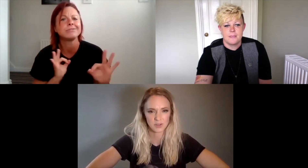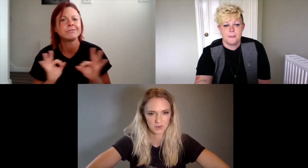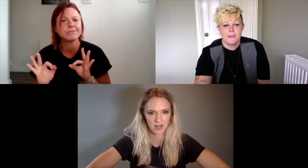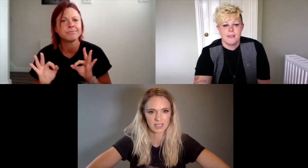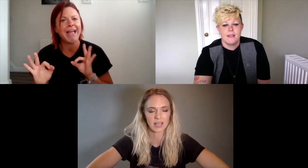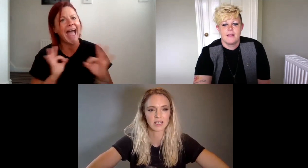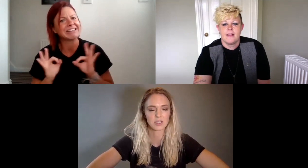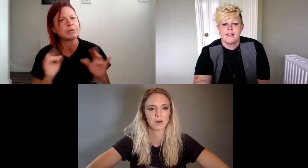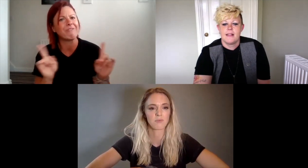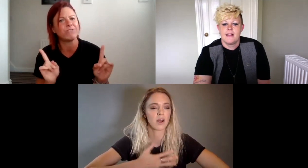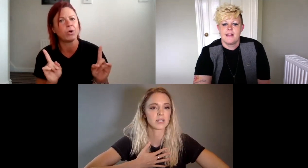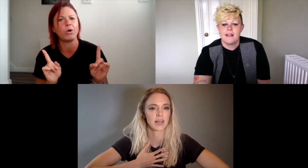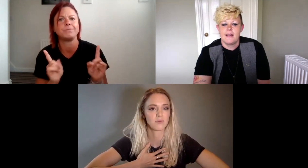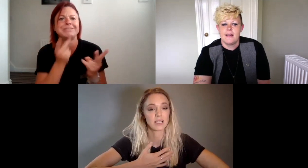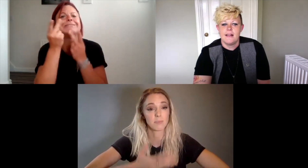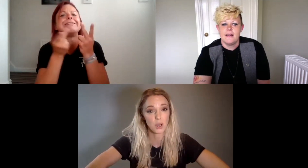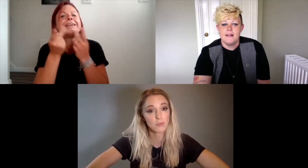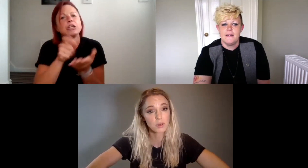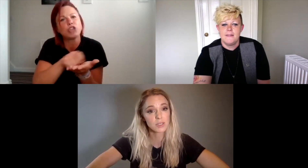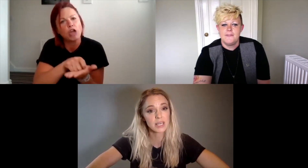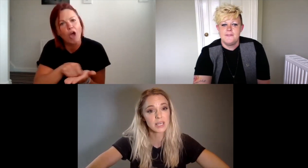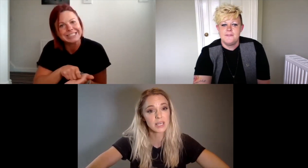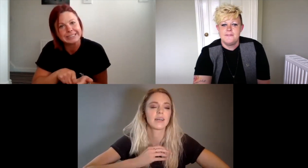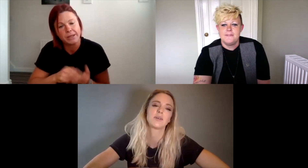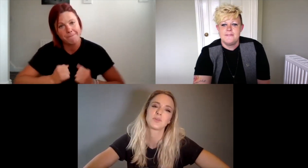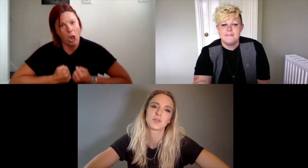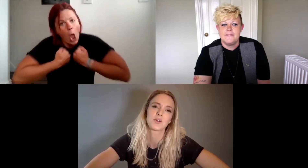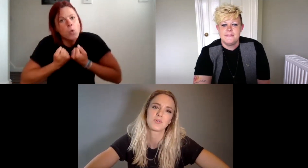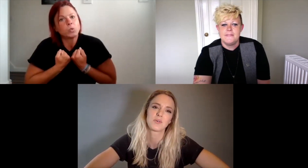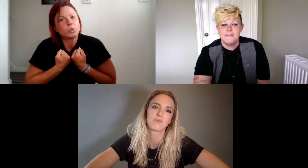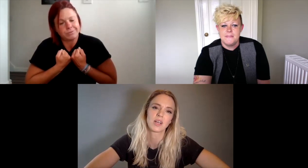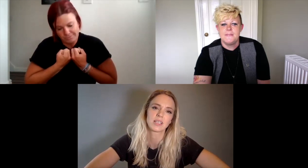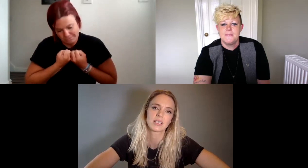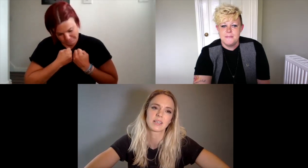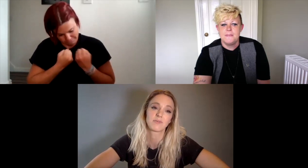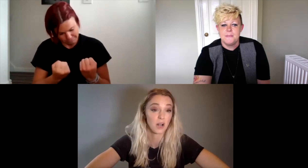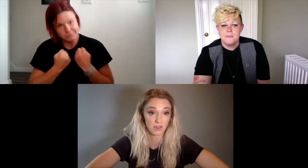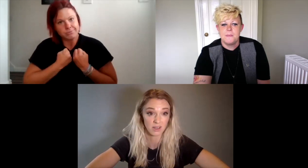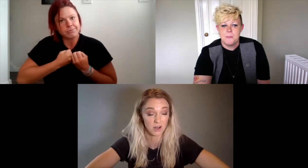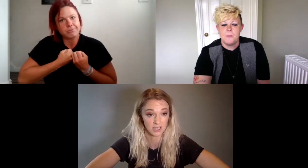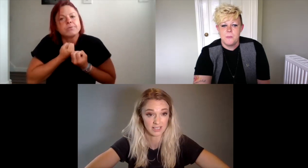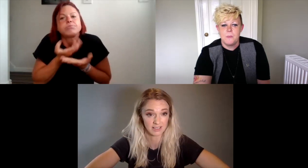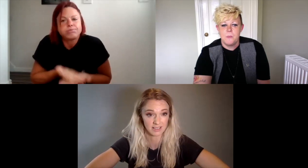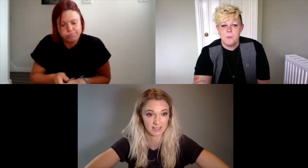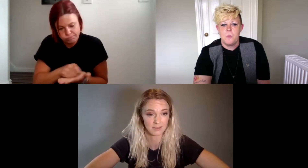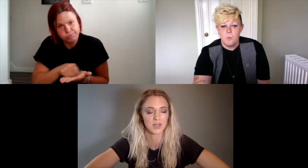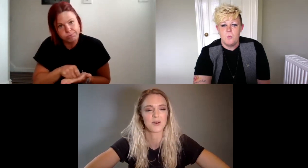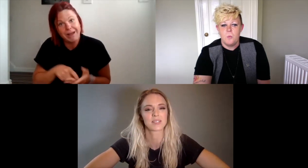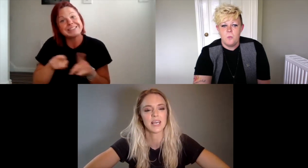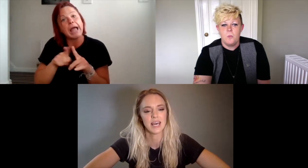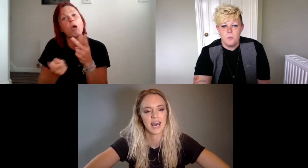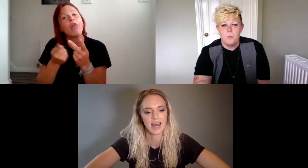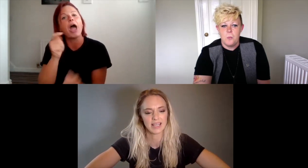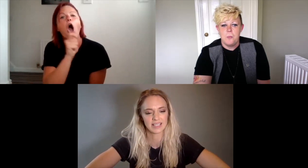and songwriting. So I write and release my own music and I also write for other artists